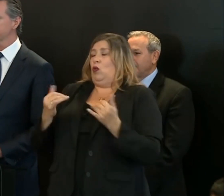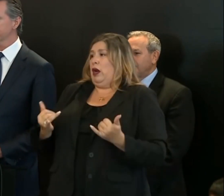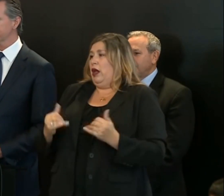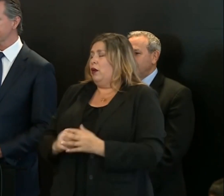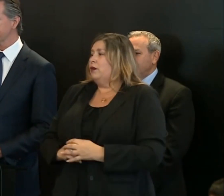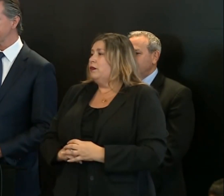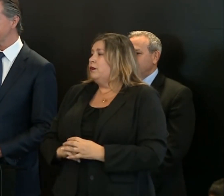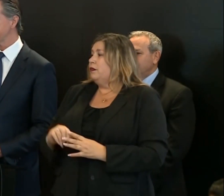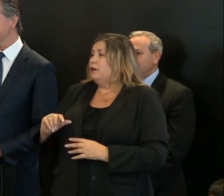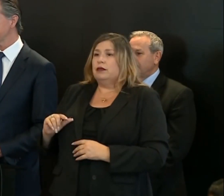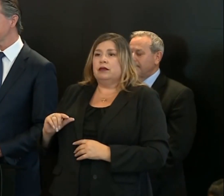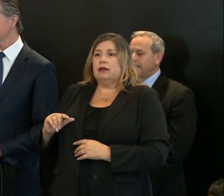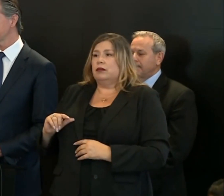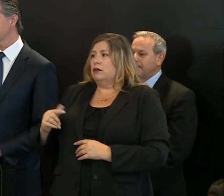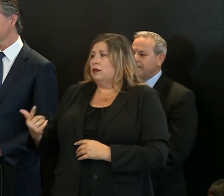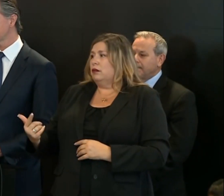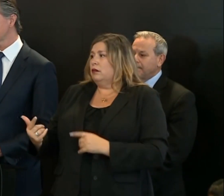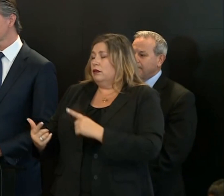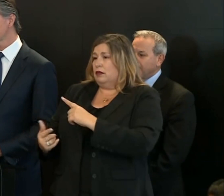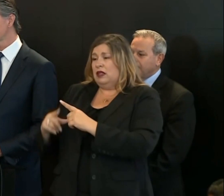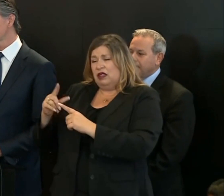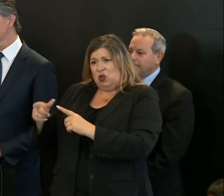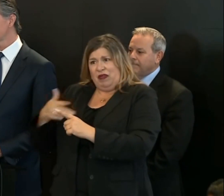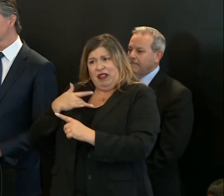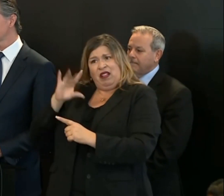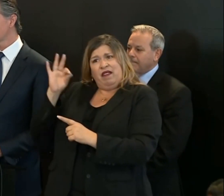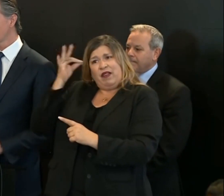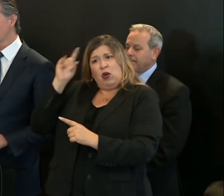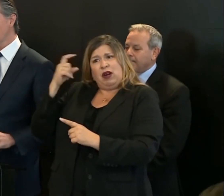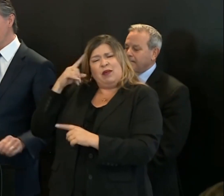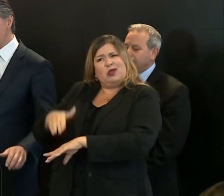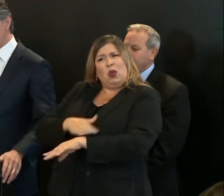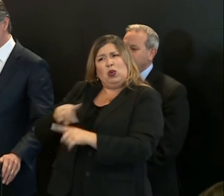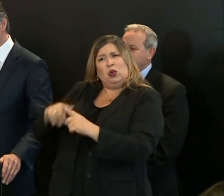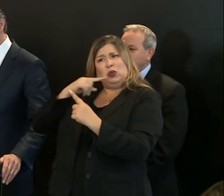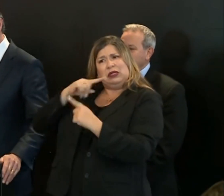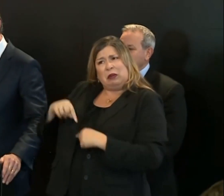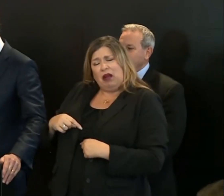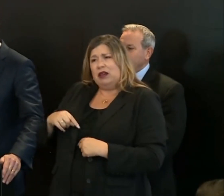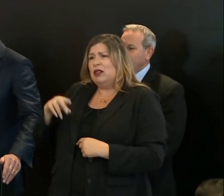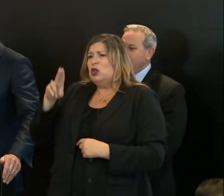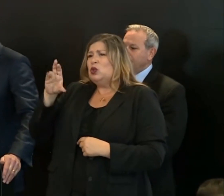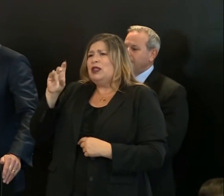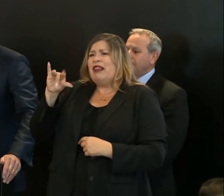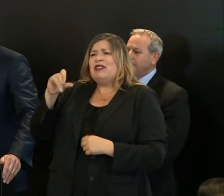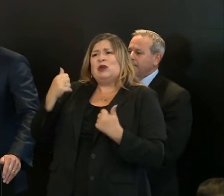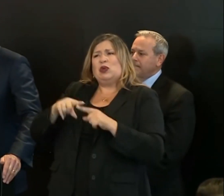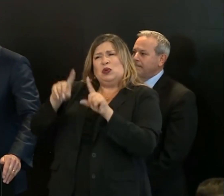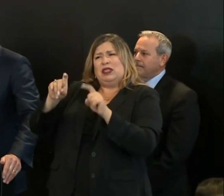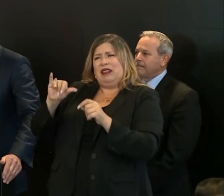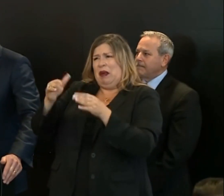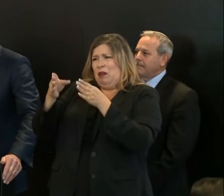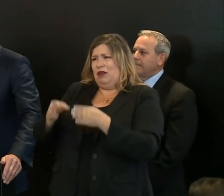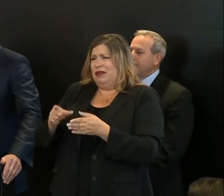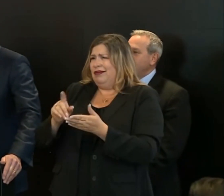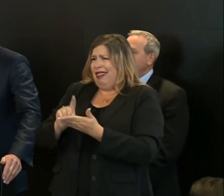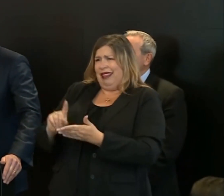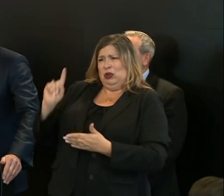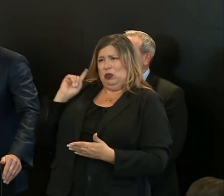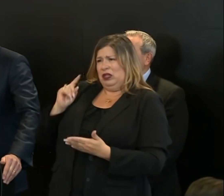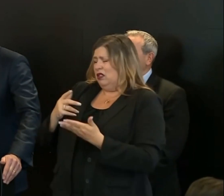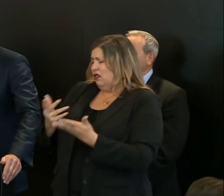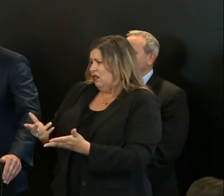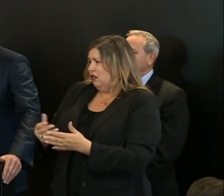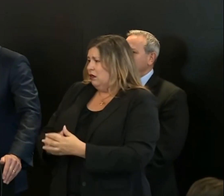So, Governor, has the federal government been too slow to respond? I mean, UC Davis We've tried been- to test that passenger last week. I